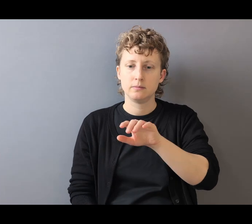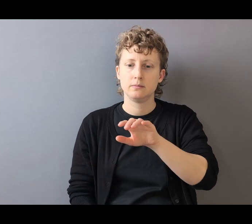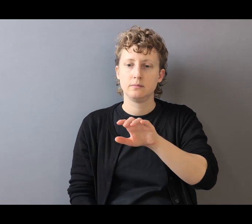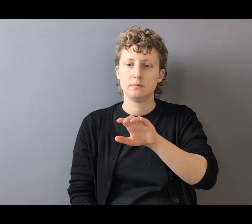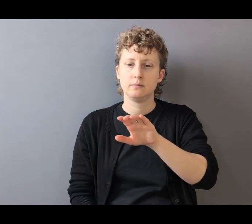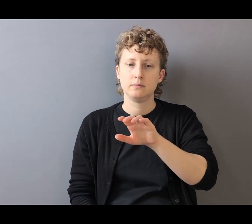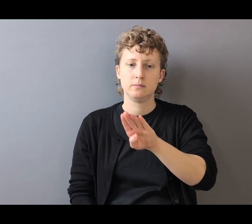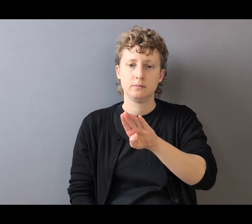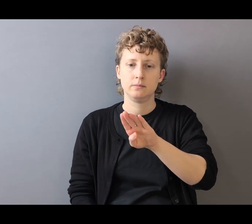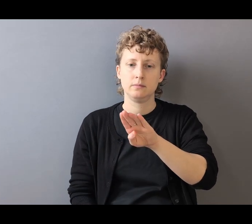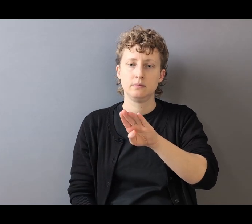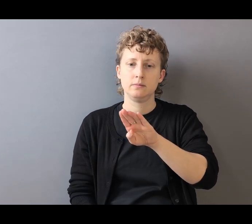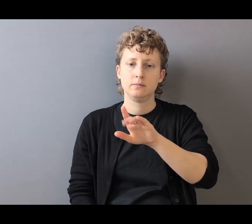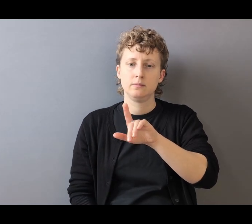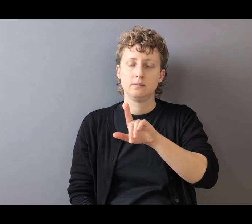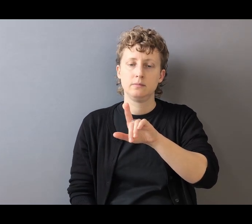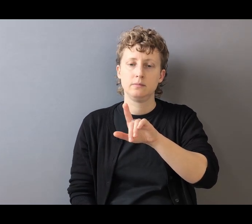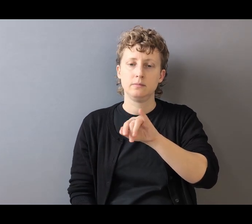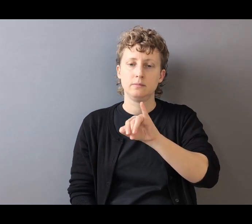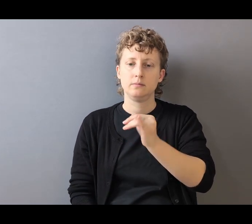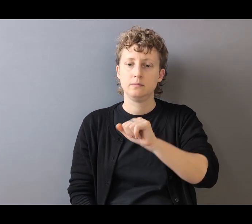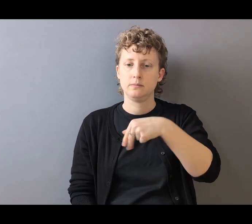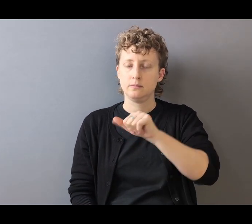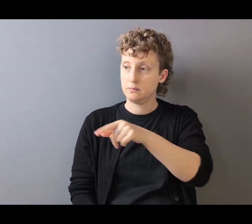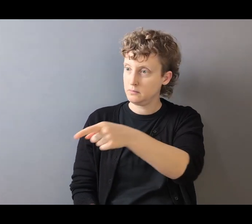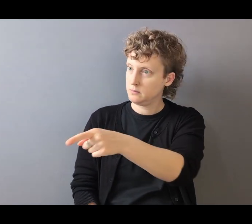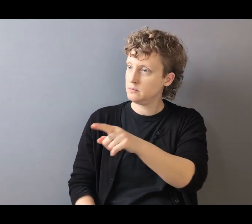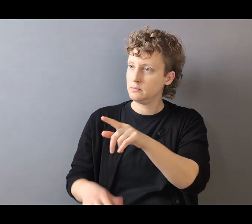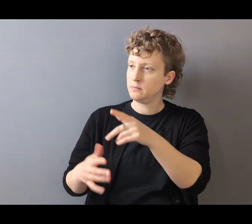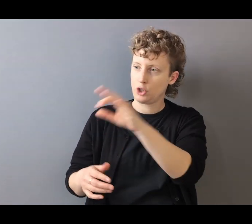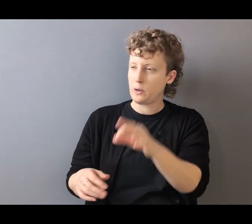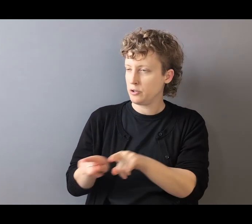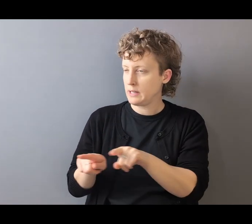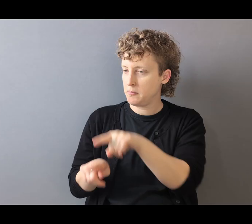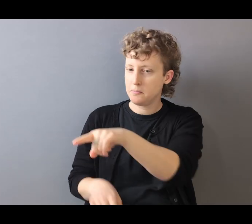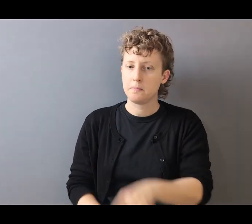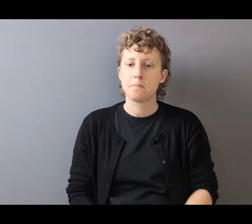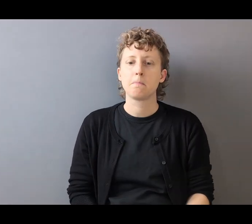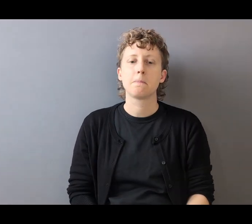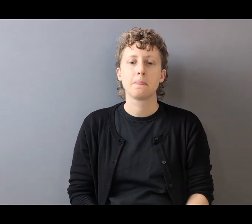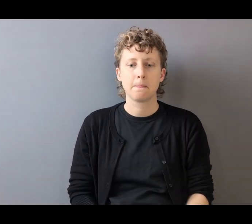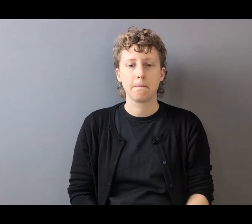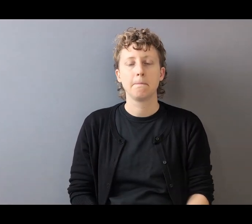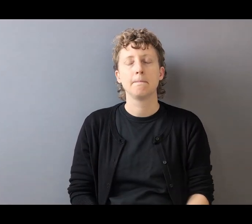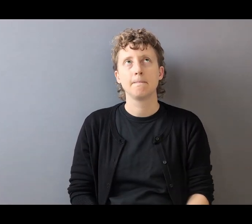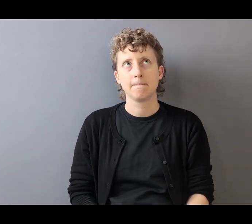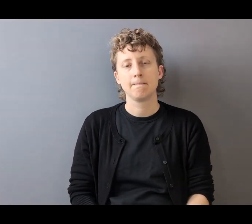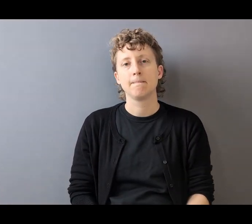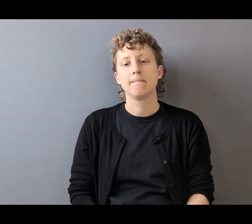community moving forward? I will join the last two comments because first of